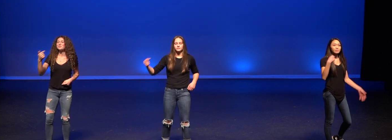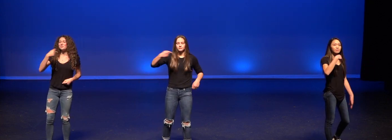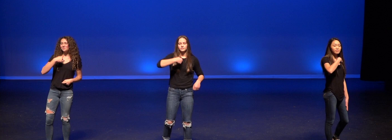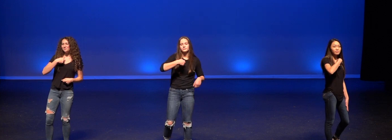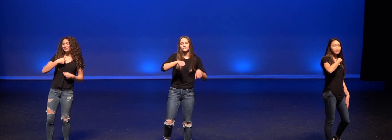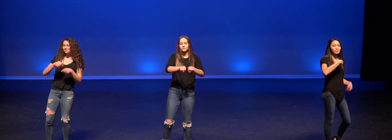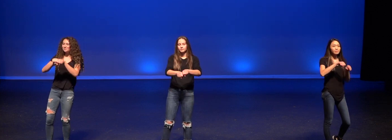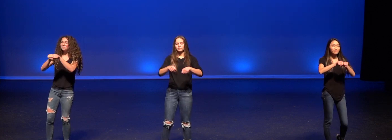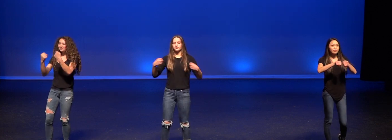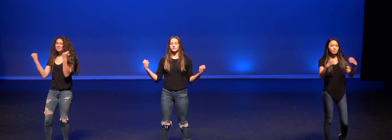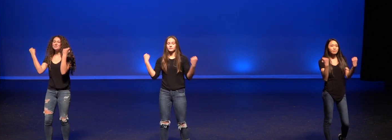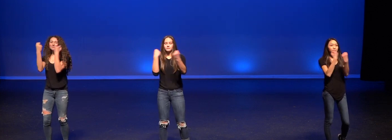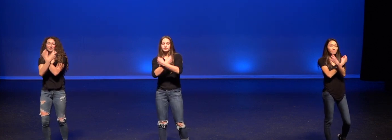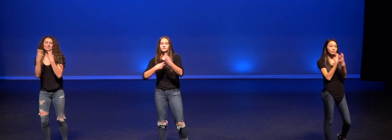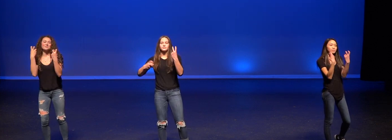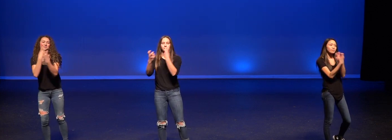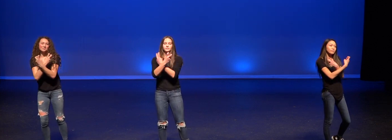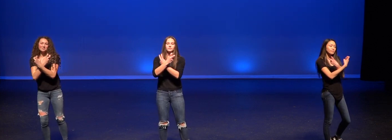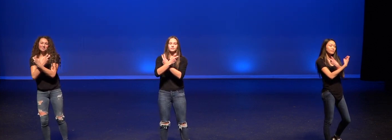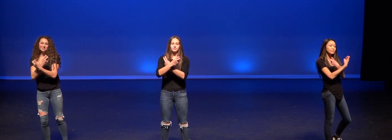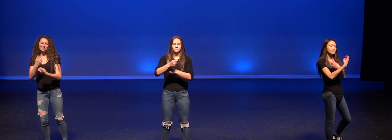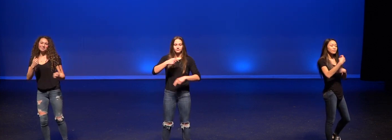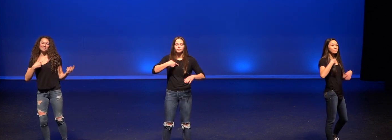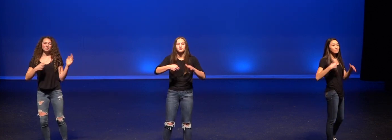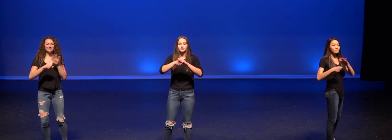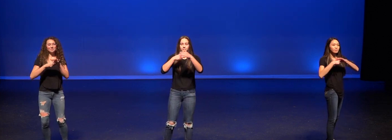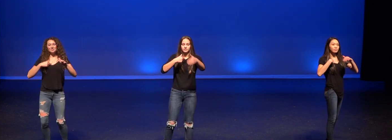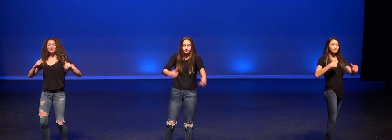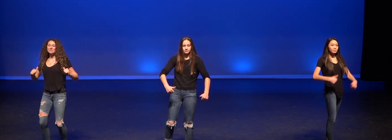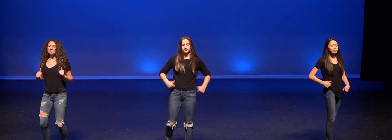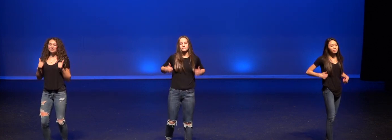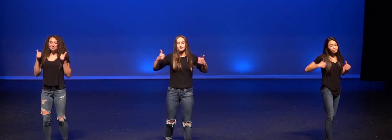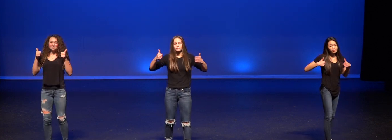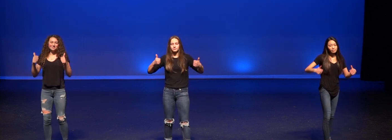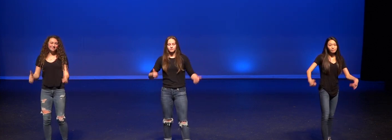Ever fairly broken and wrong, I swear I'll live.